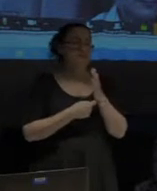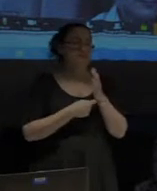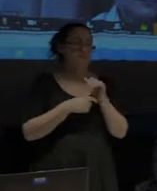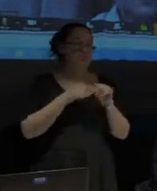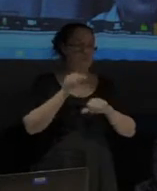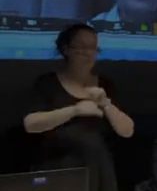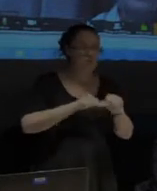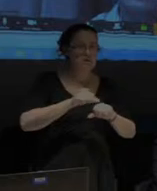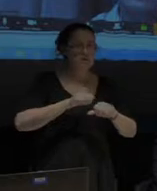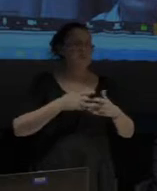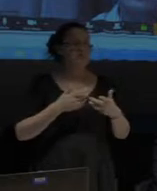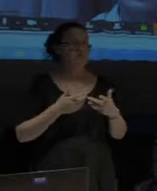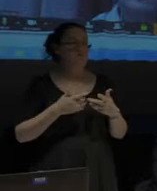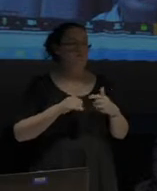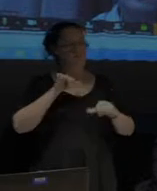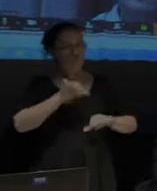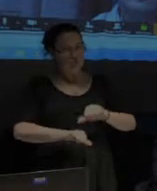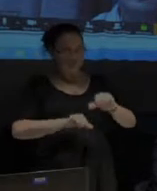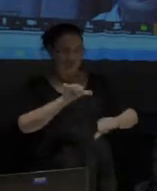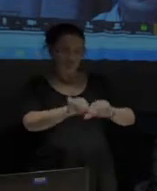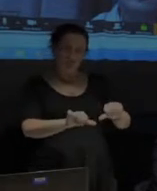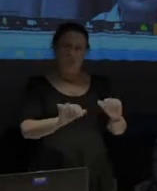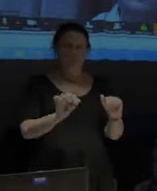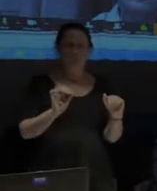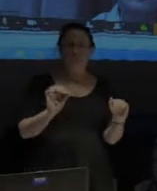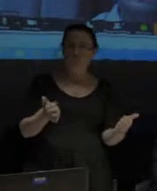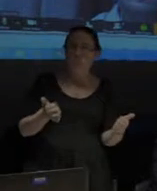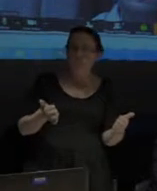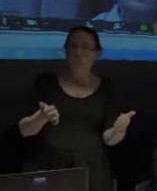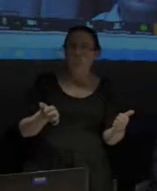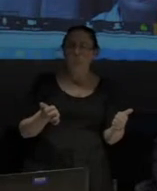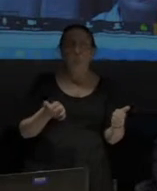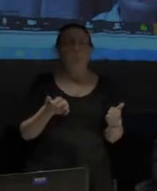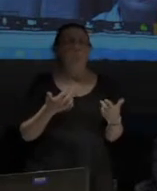procedures are all very good because they underpin this.